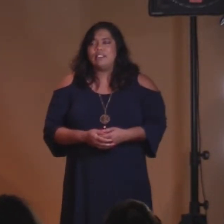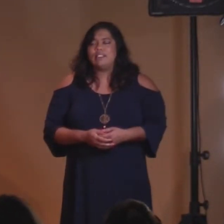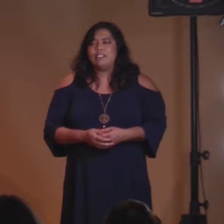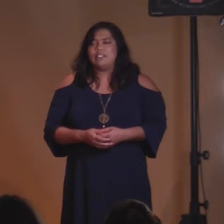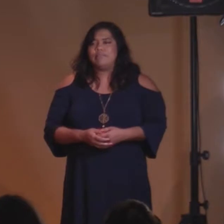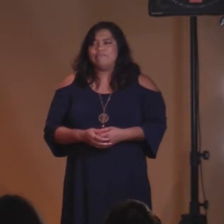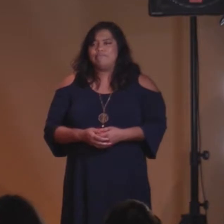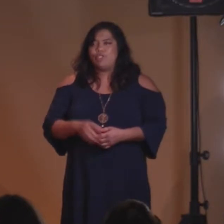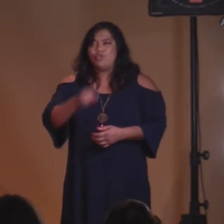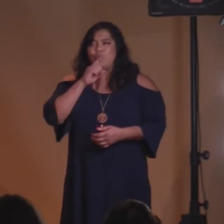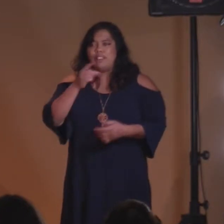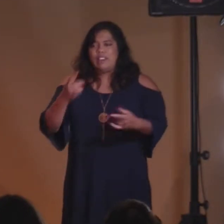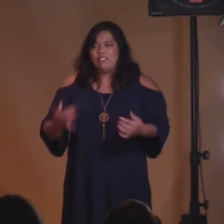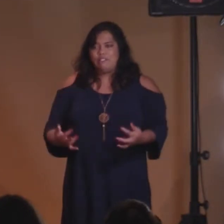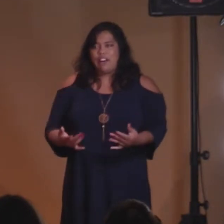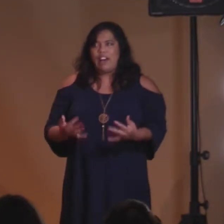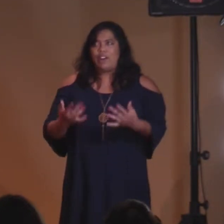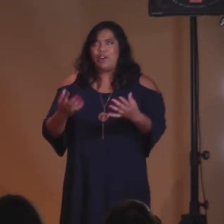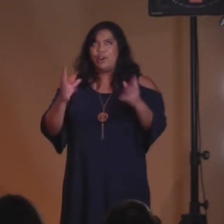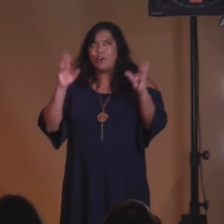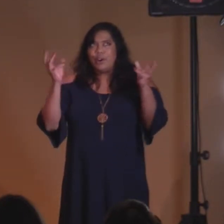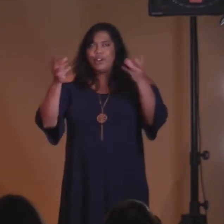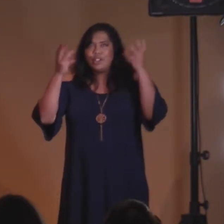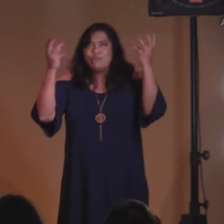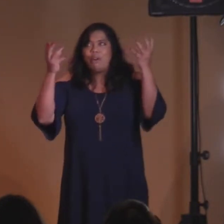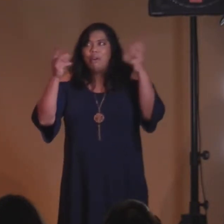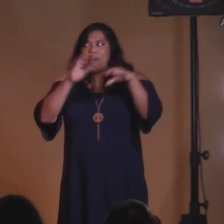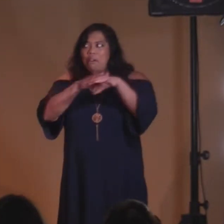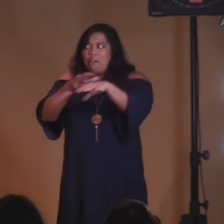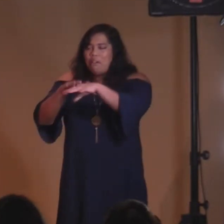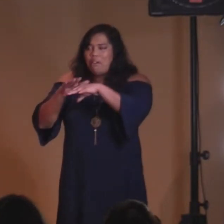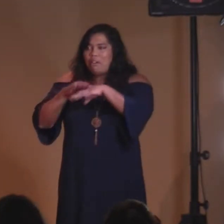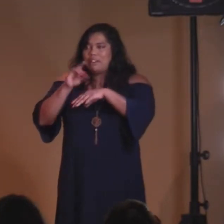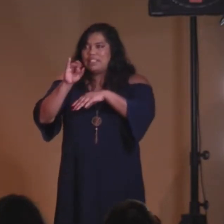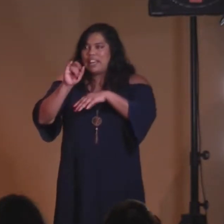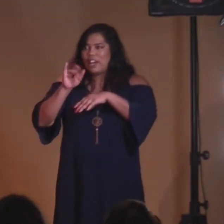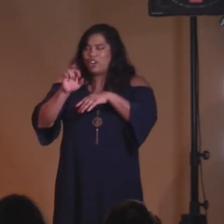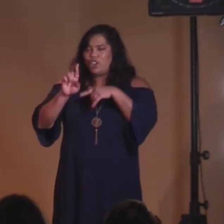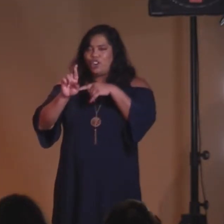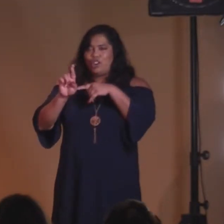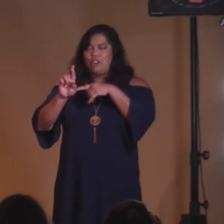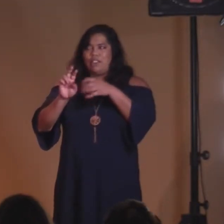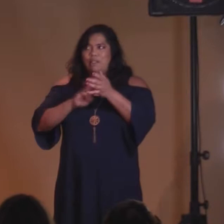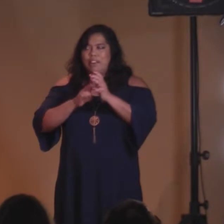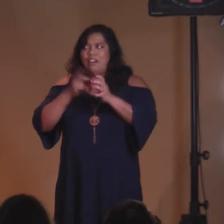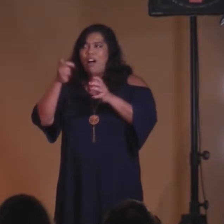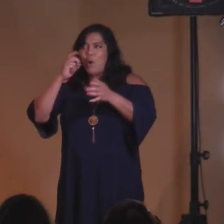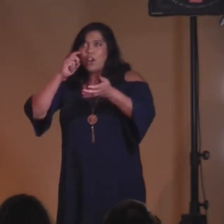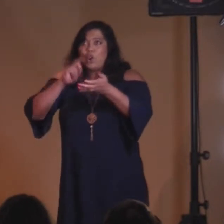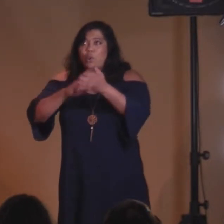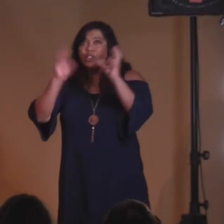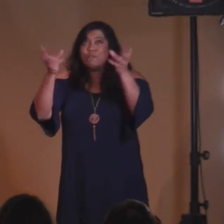a smoke detector, right? Smoke detector. The purpose of a smoke detector is to detect smoke